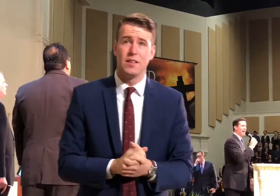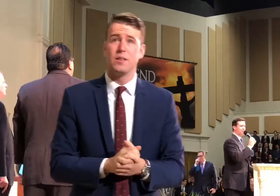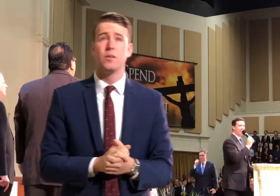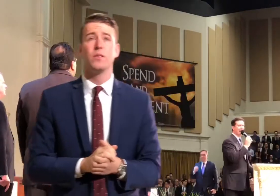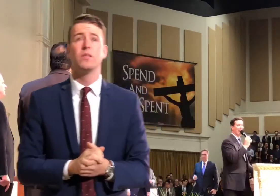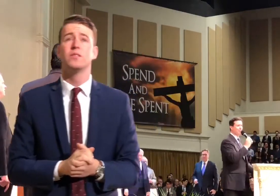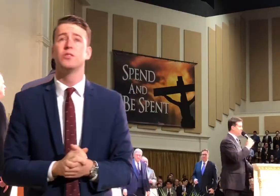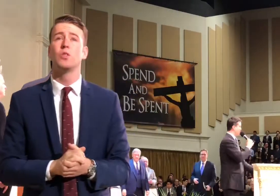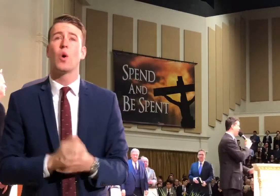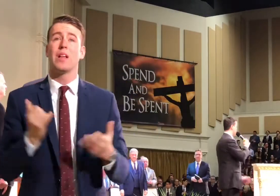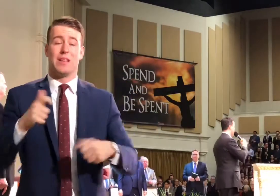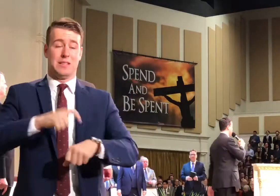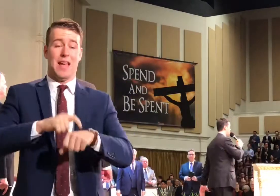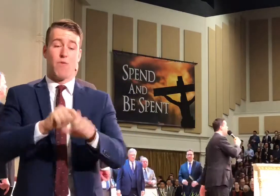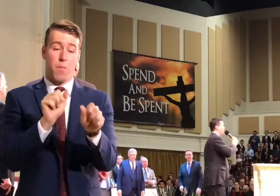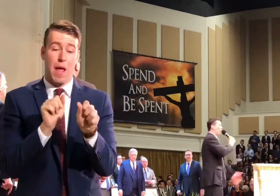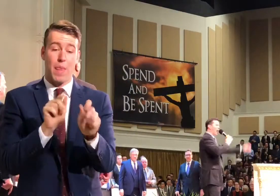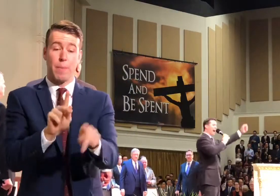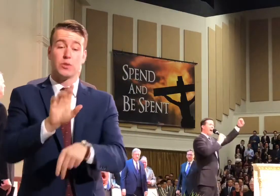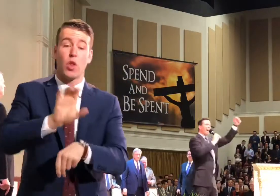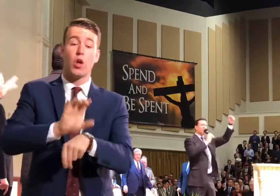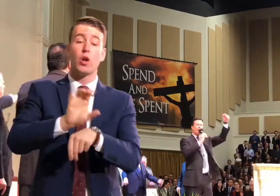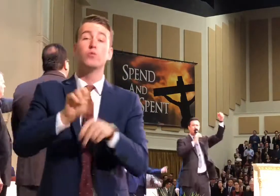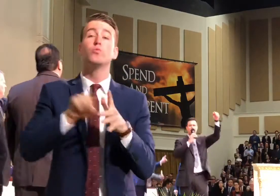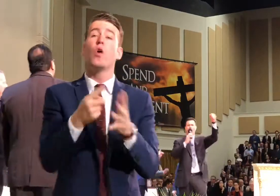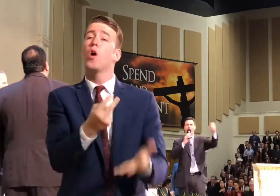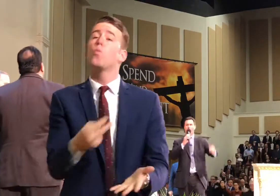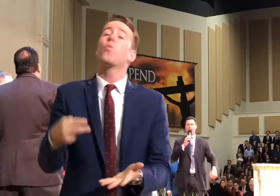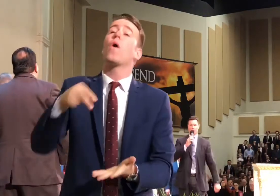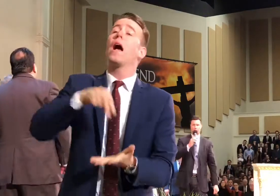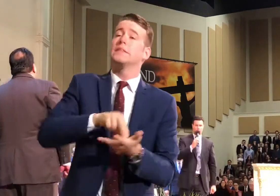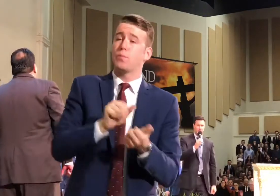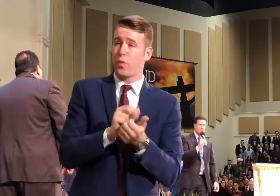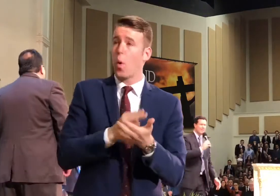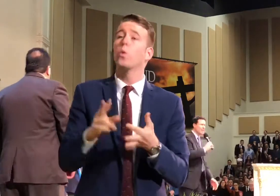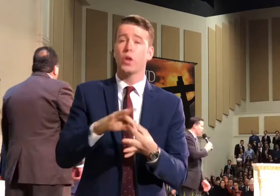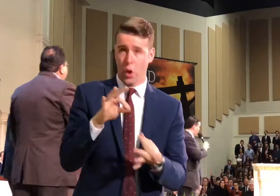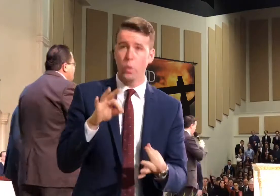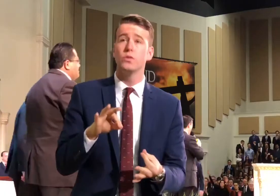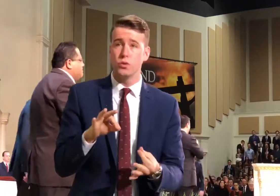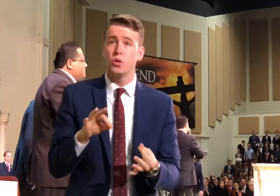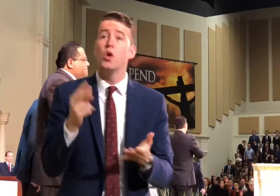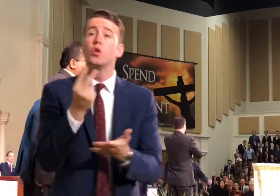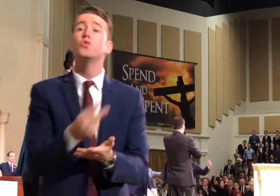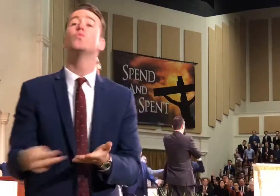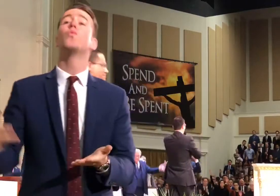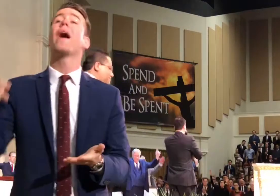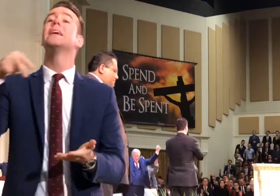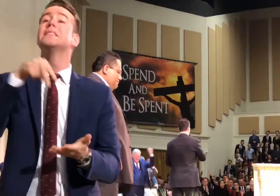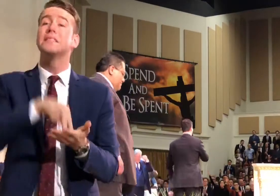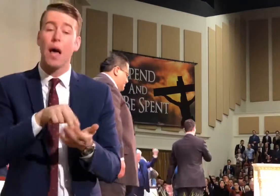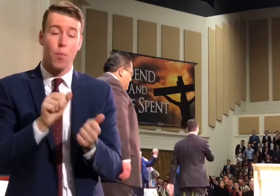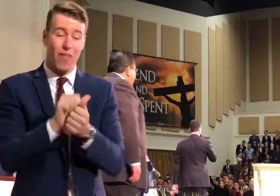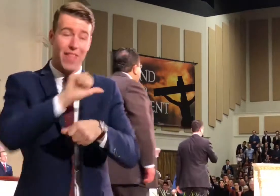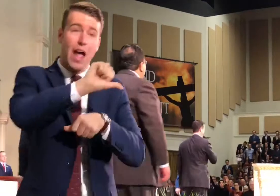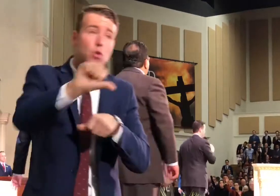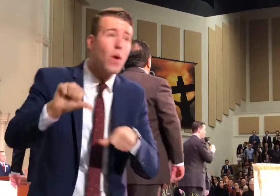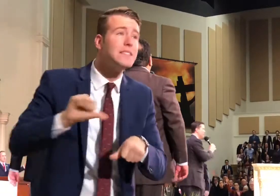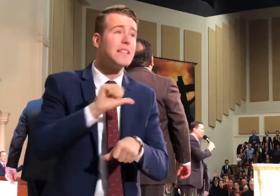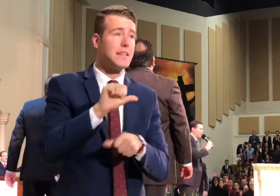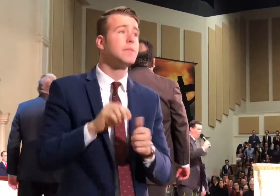Hallelujah. It's time for the apostolic church to rise up in the Holy Ghost. To rise up in the